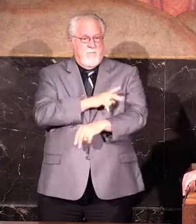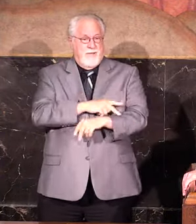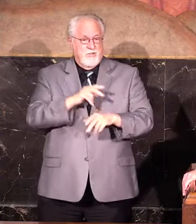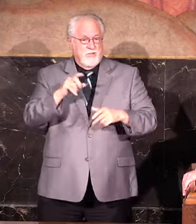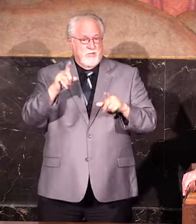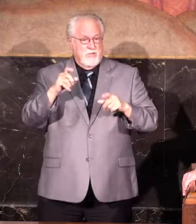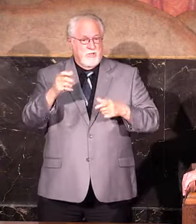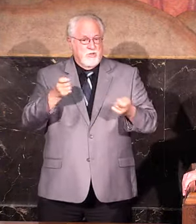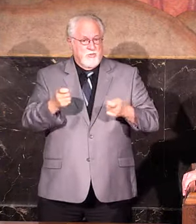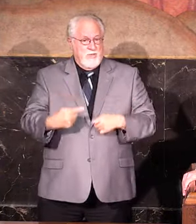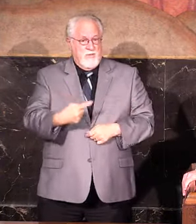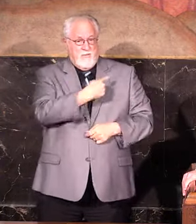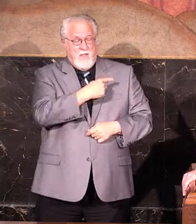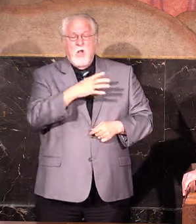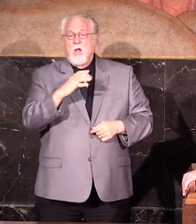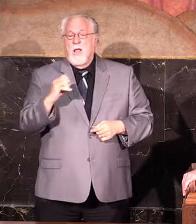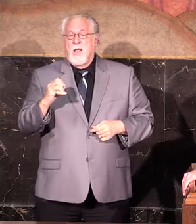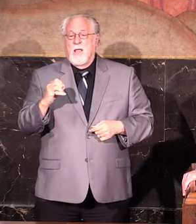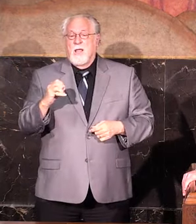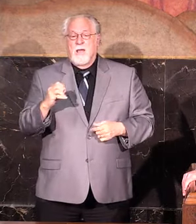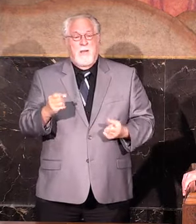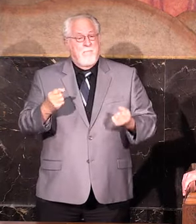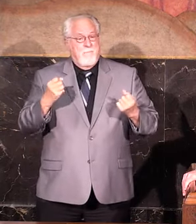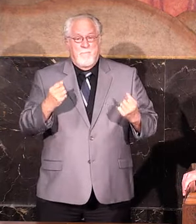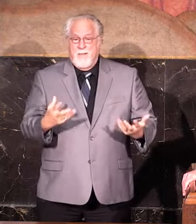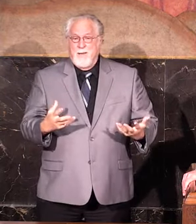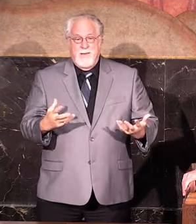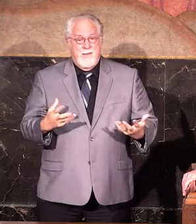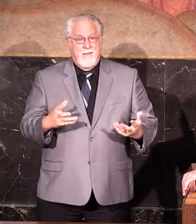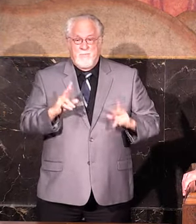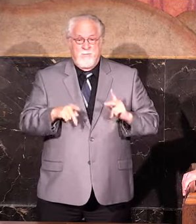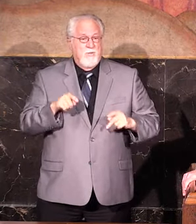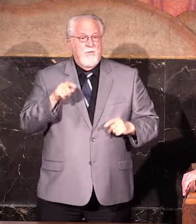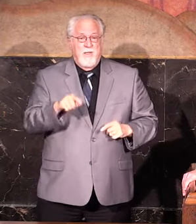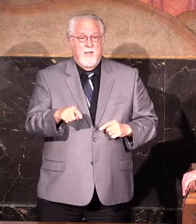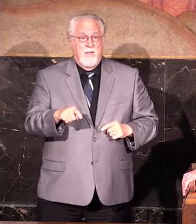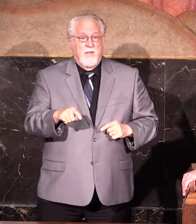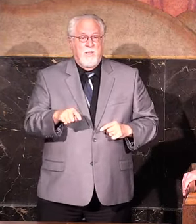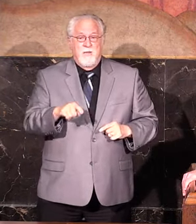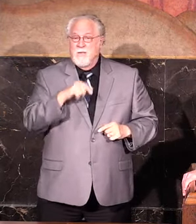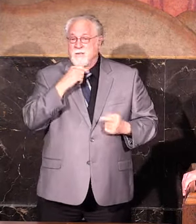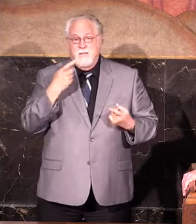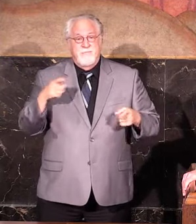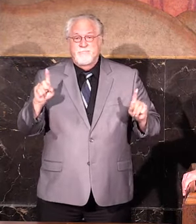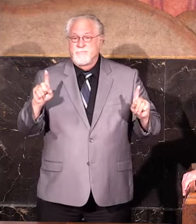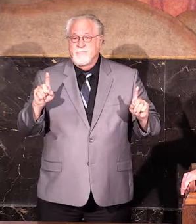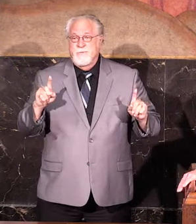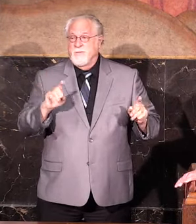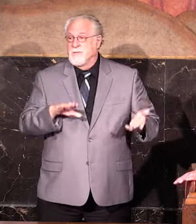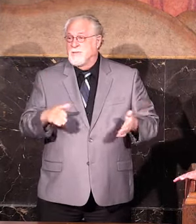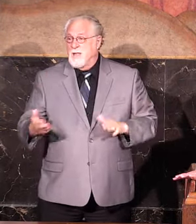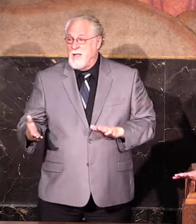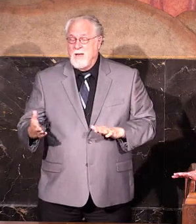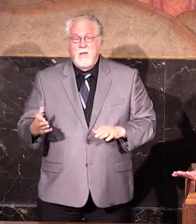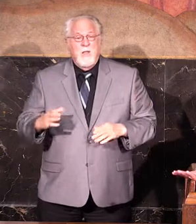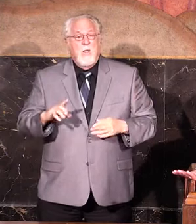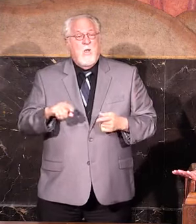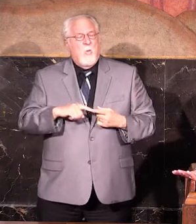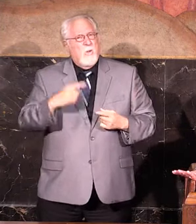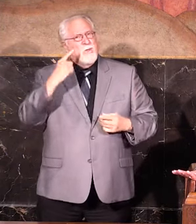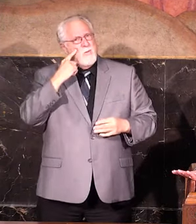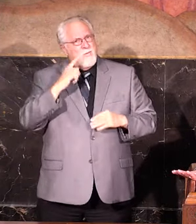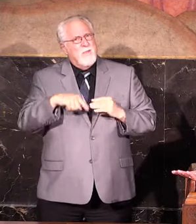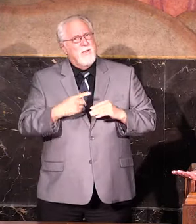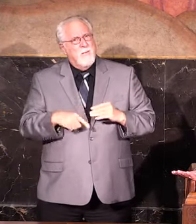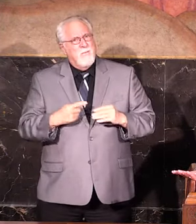facility. And many of the folks there didn't make it. They died. And when you think